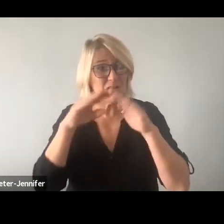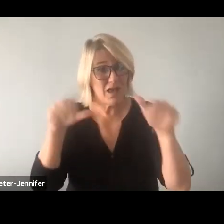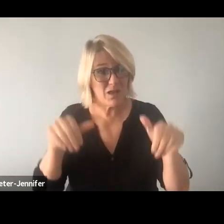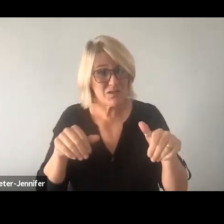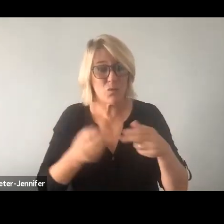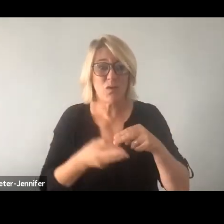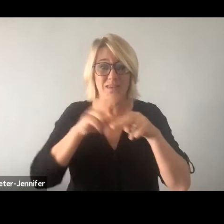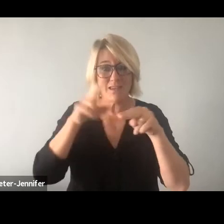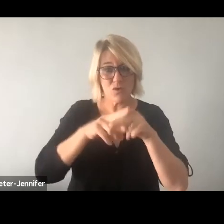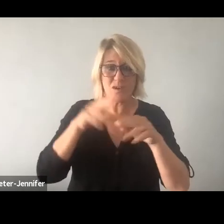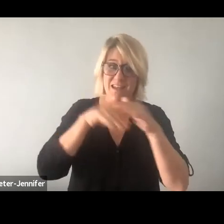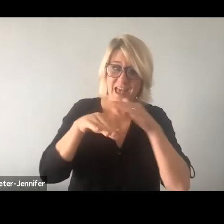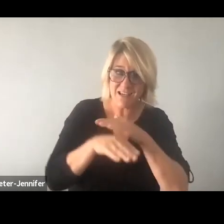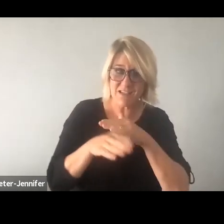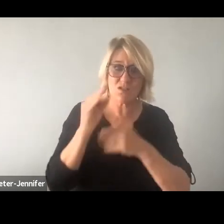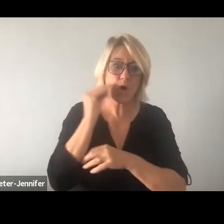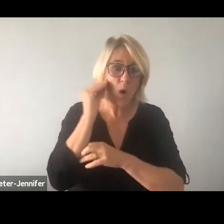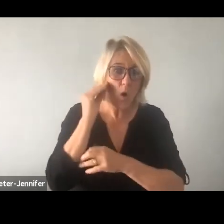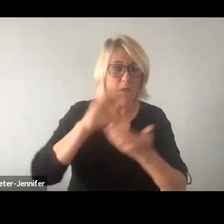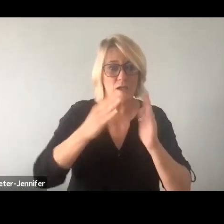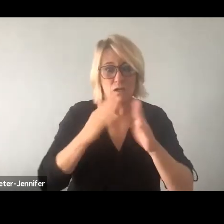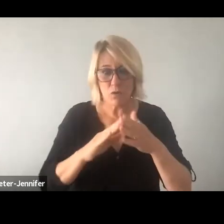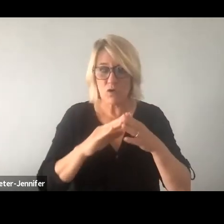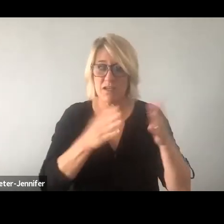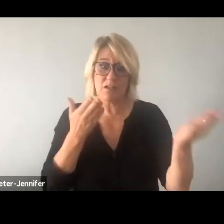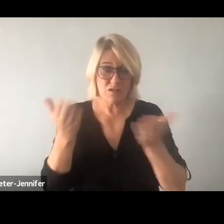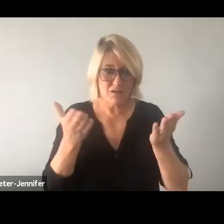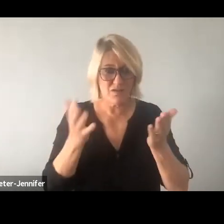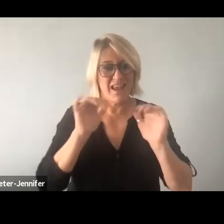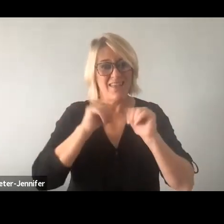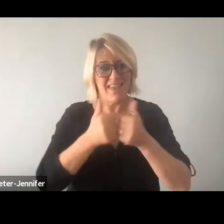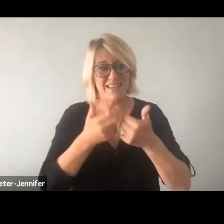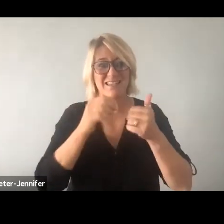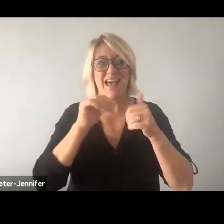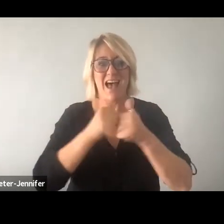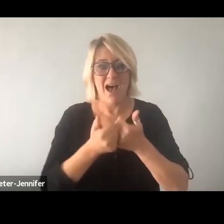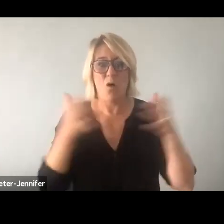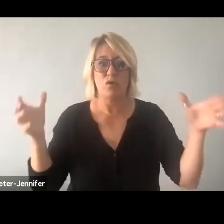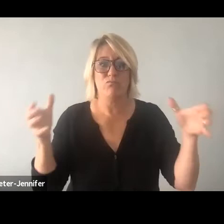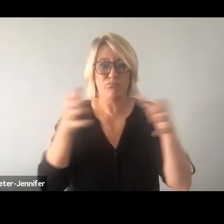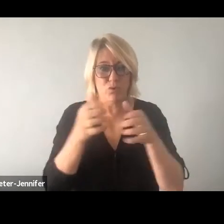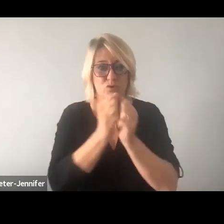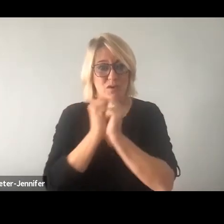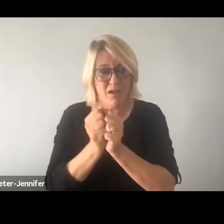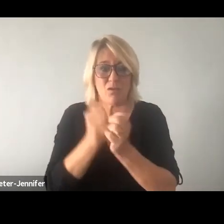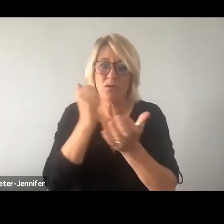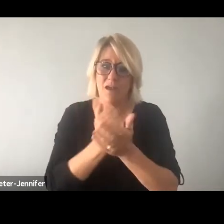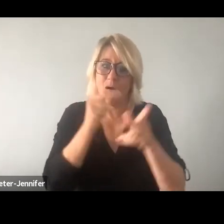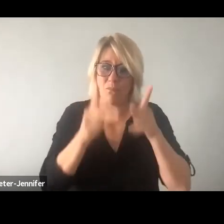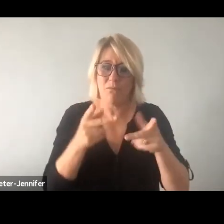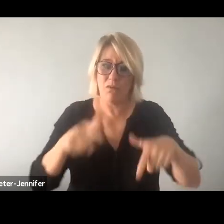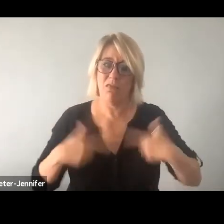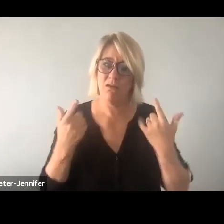to home and community-based services, that's how we can bring together the infrastructure to help people live independently